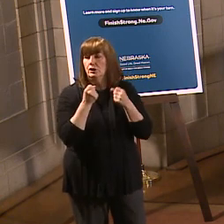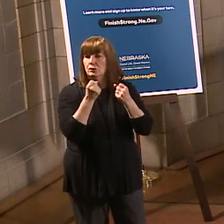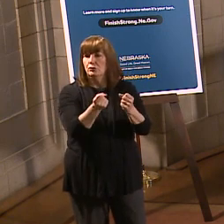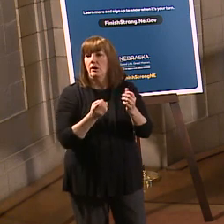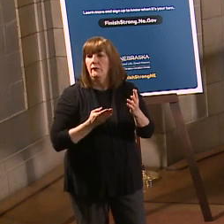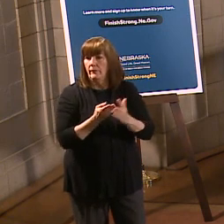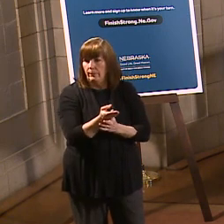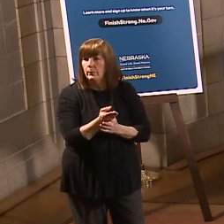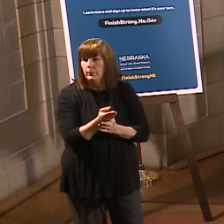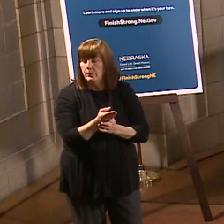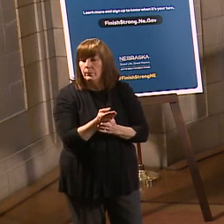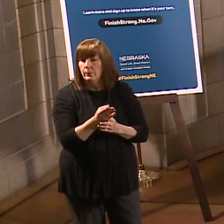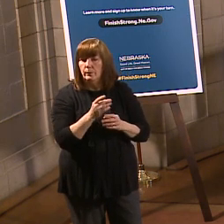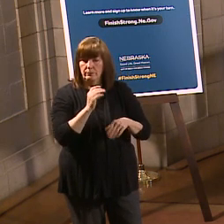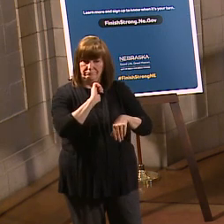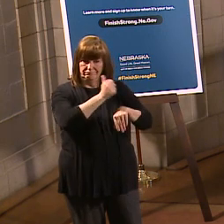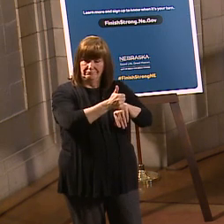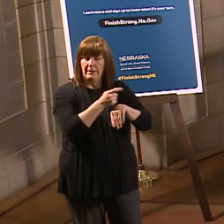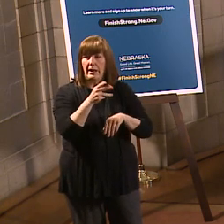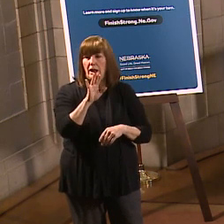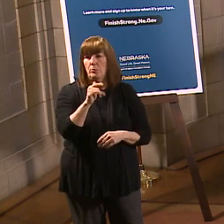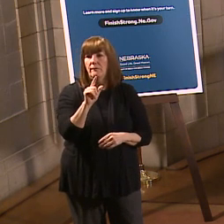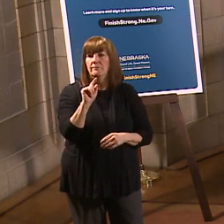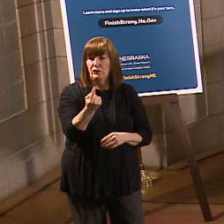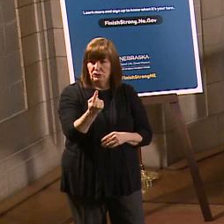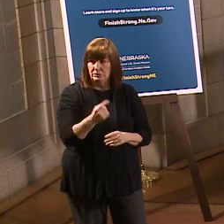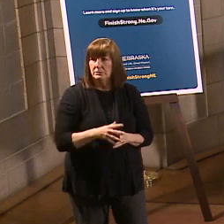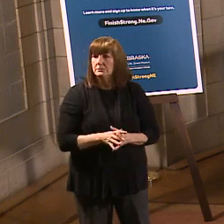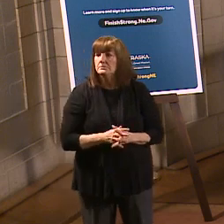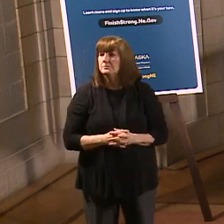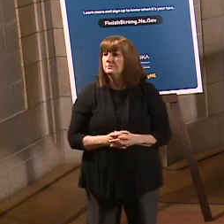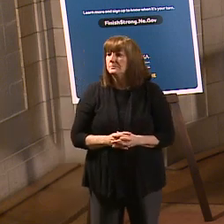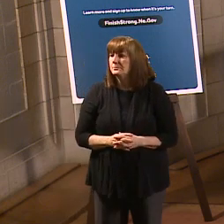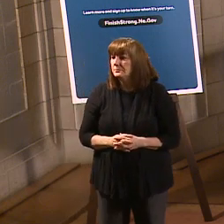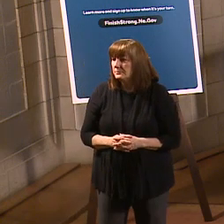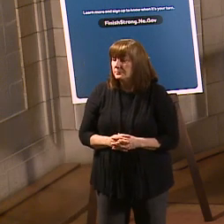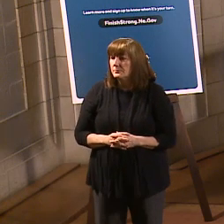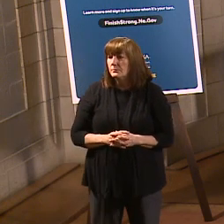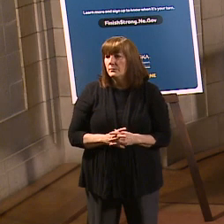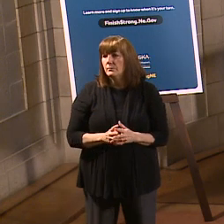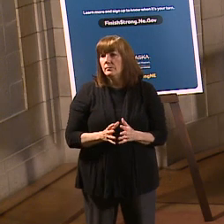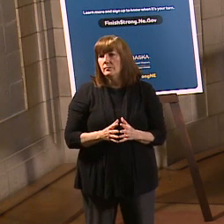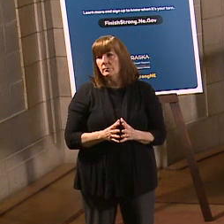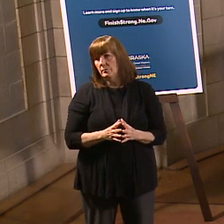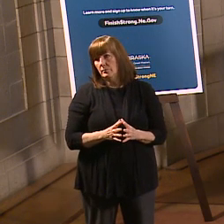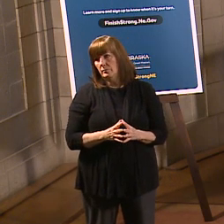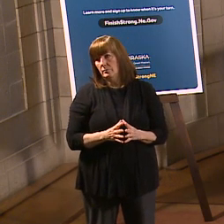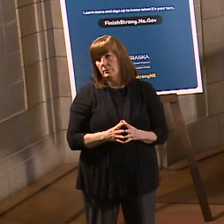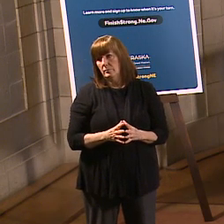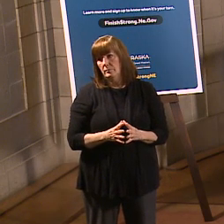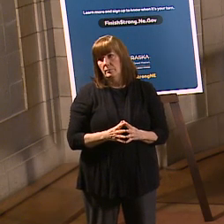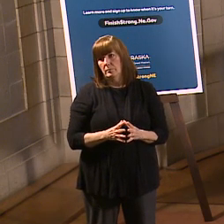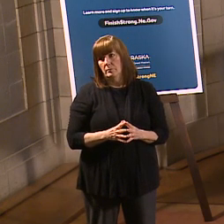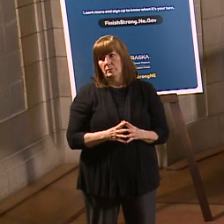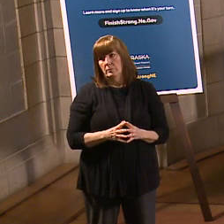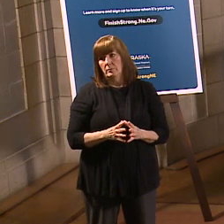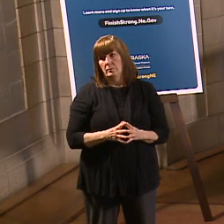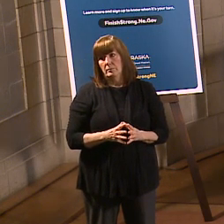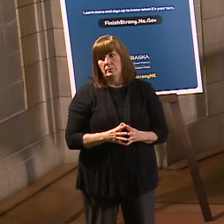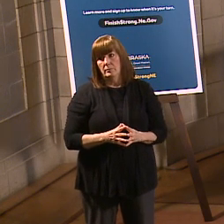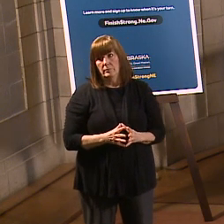doing that. It'll be starting April 1st is our goal. She also asked, we hear people are going to smaller town pharmacies to get vaccine. Is